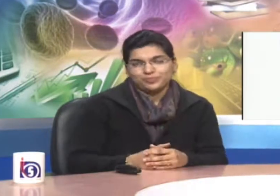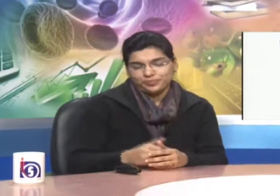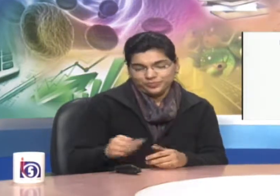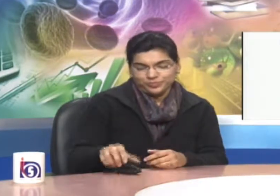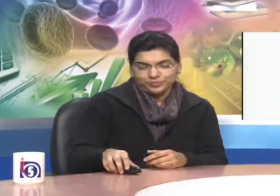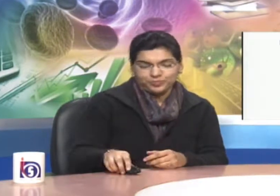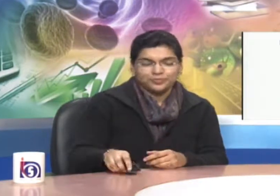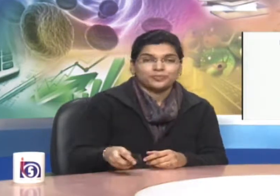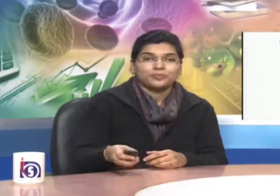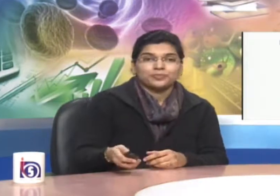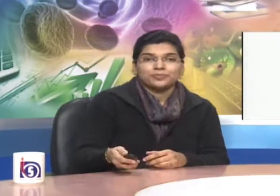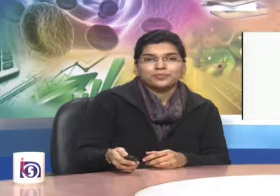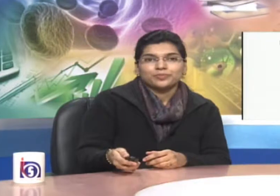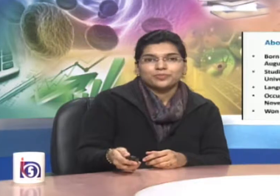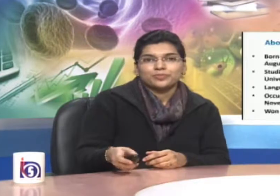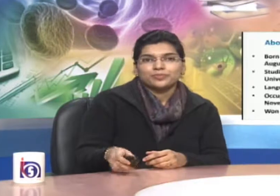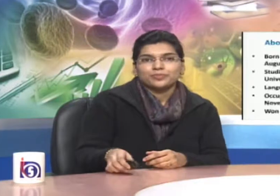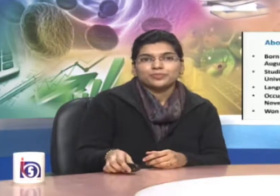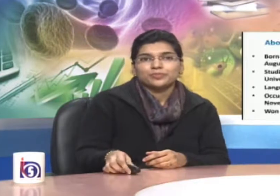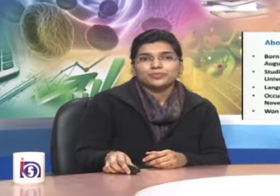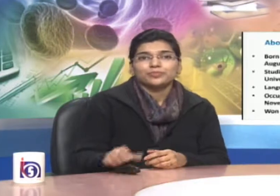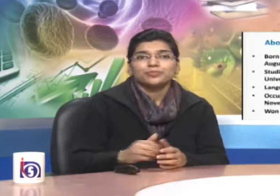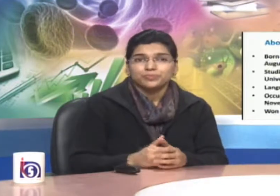I'm going to share it with you now.